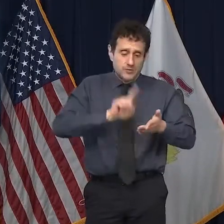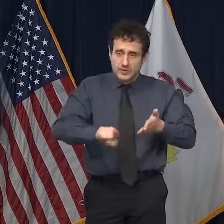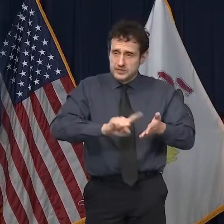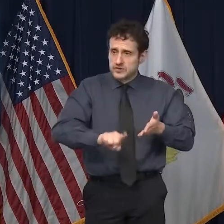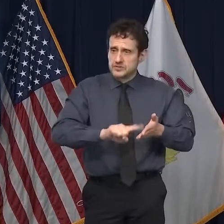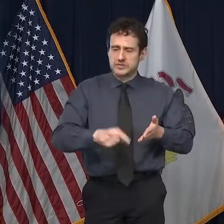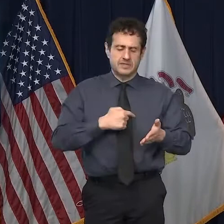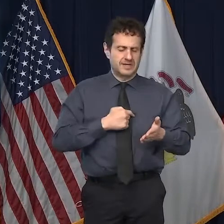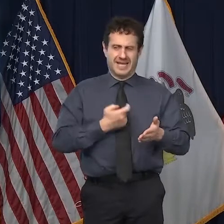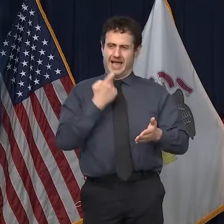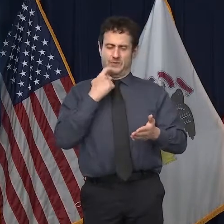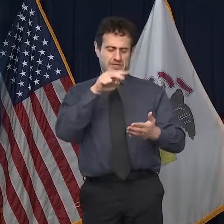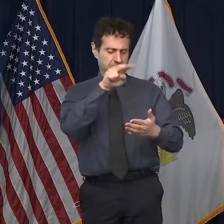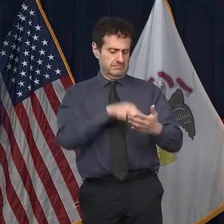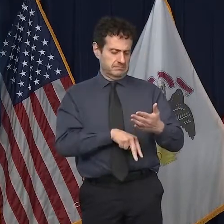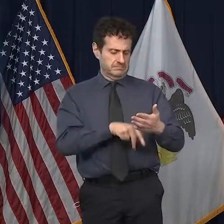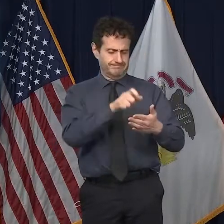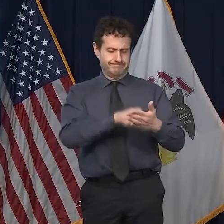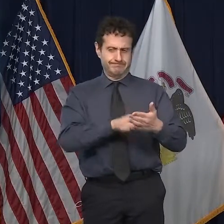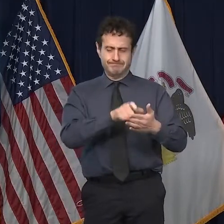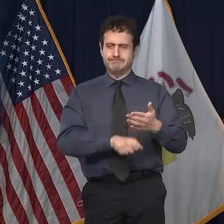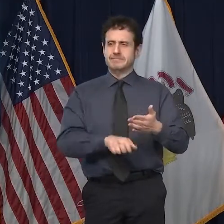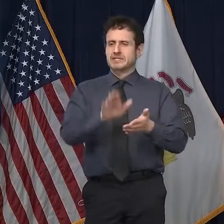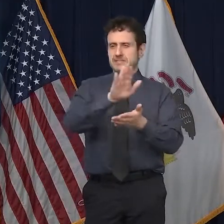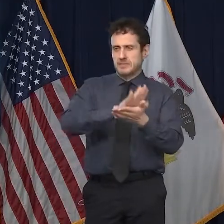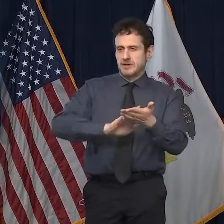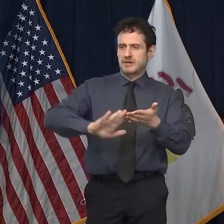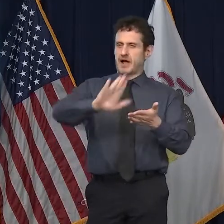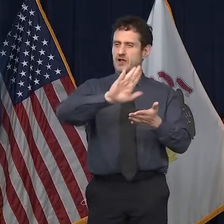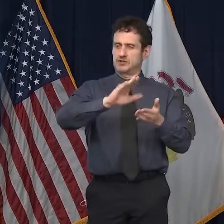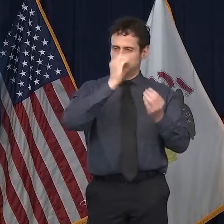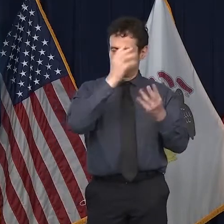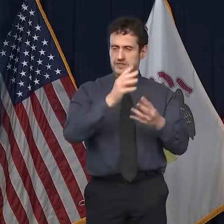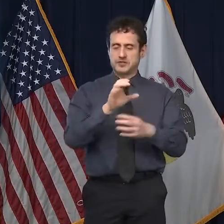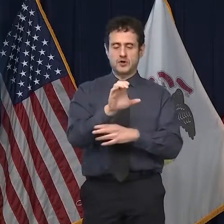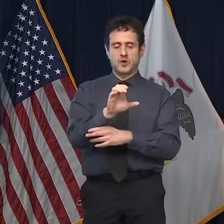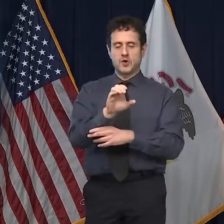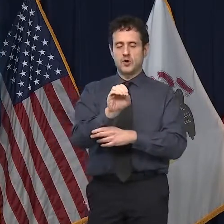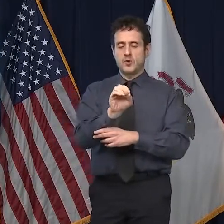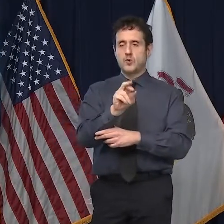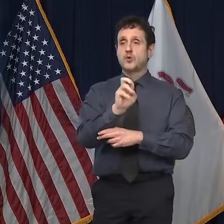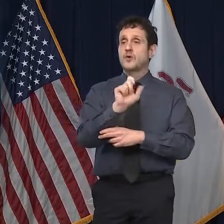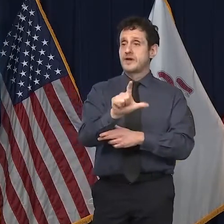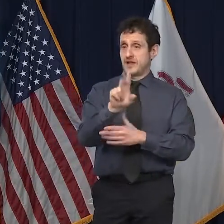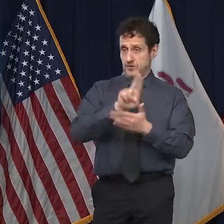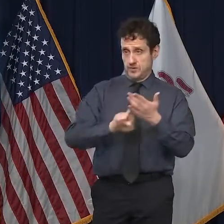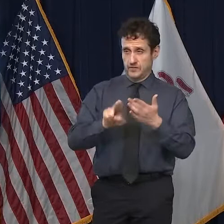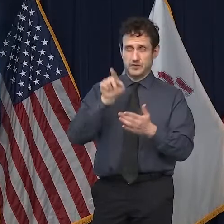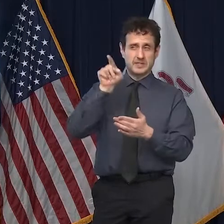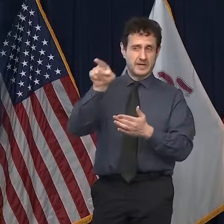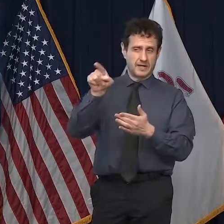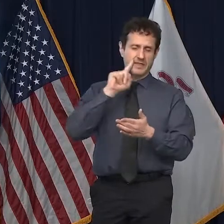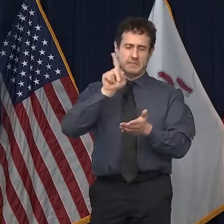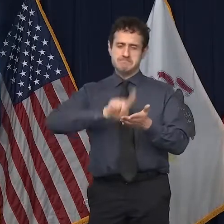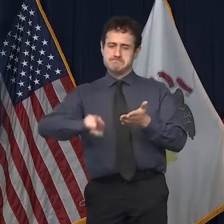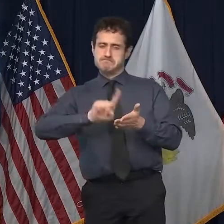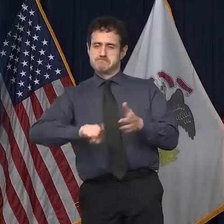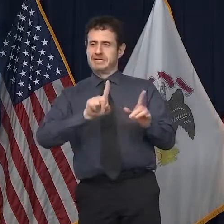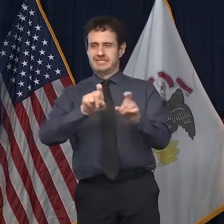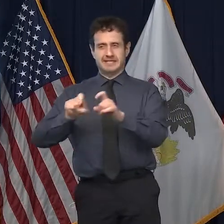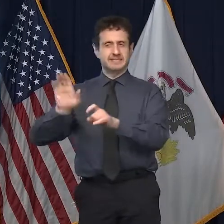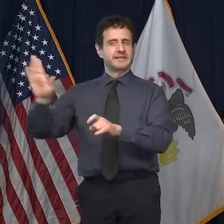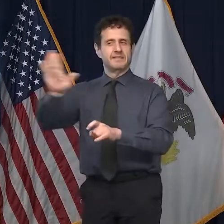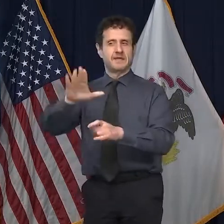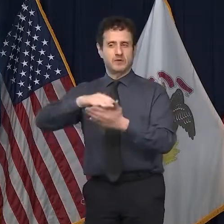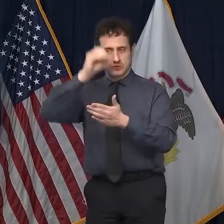I know I looked recently at some college data, Cornell University, they've been doing surveillance testing on their